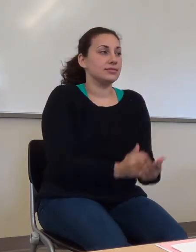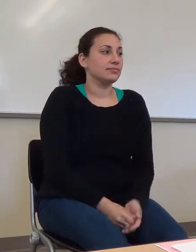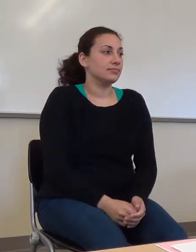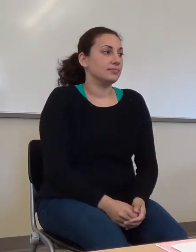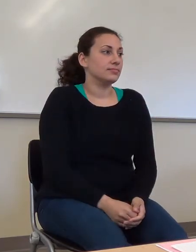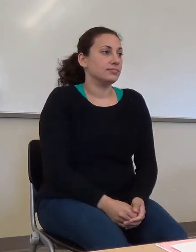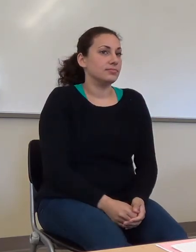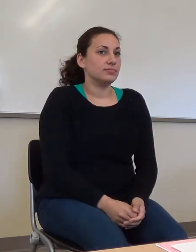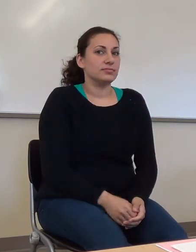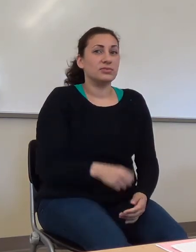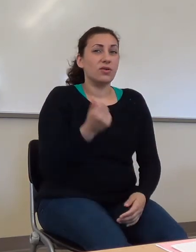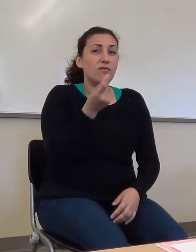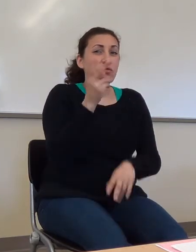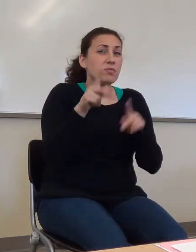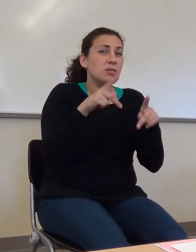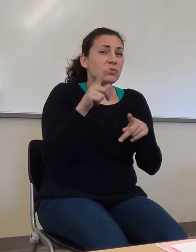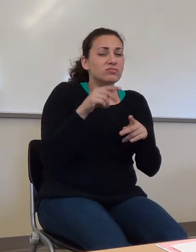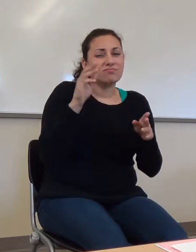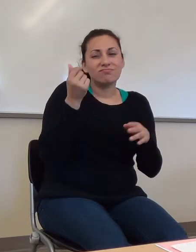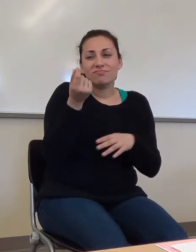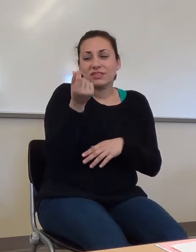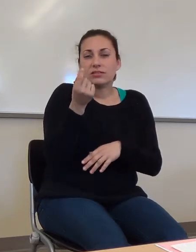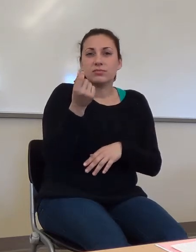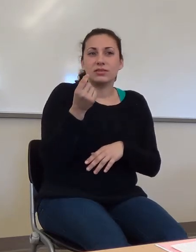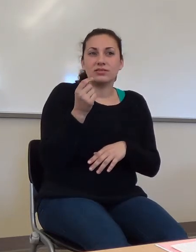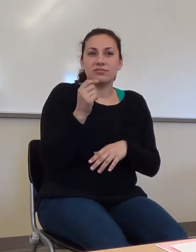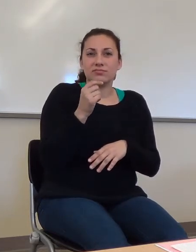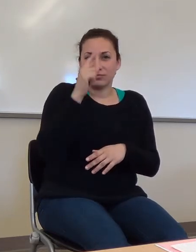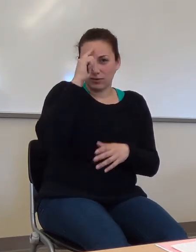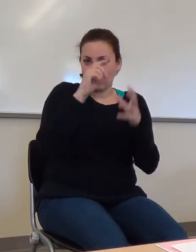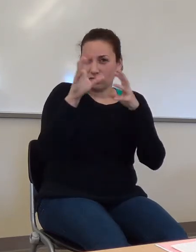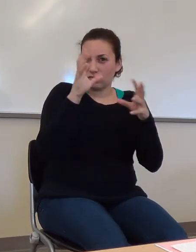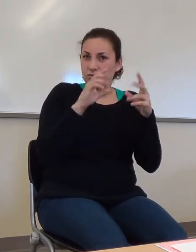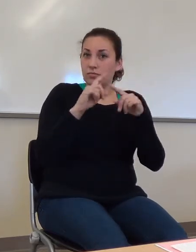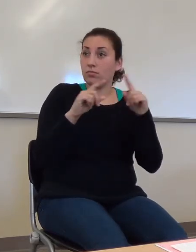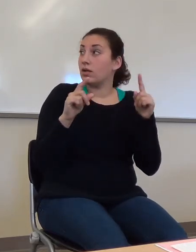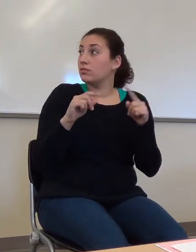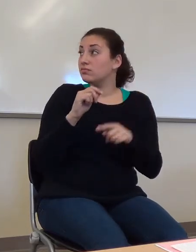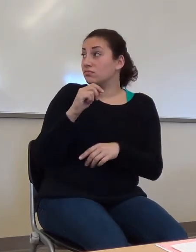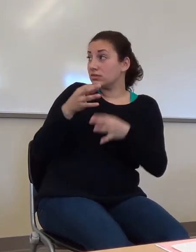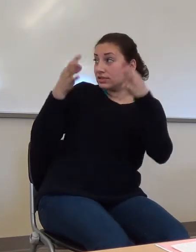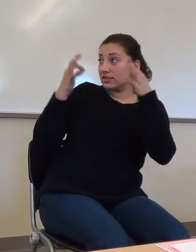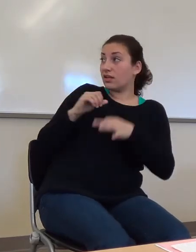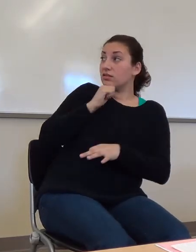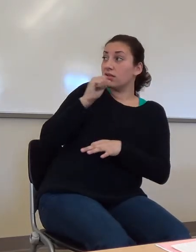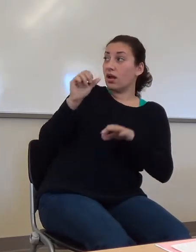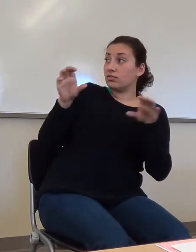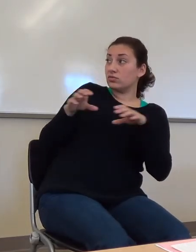people got into a little bit of trouble. If you didn't choose to do this, which was